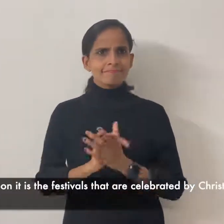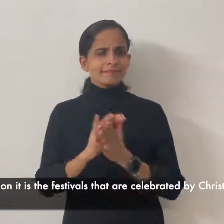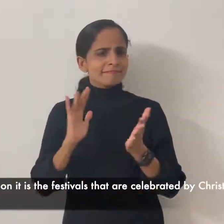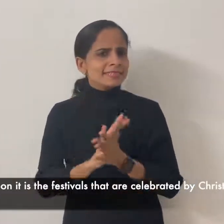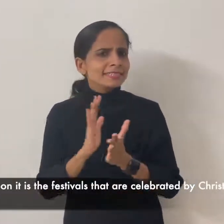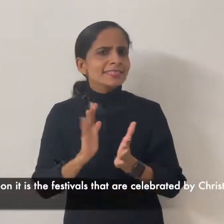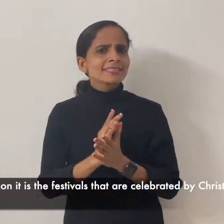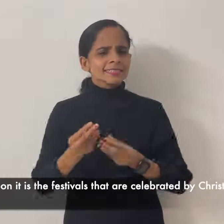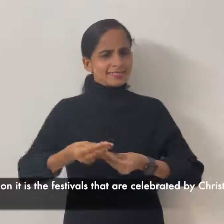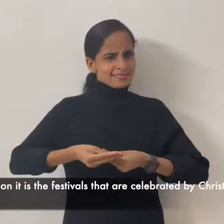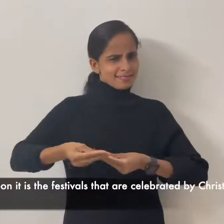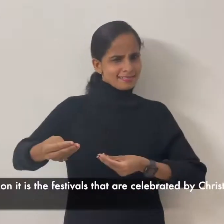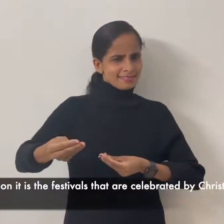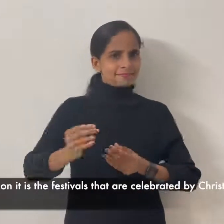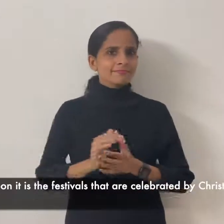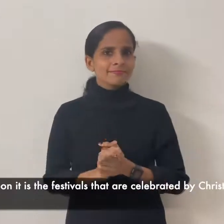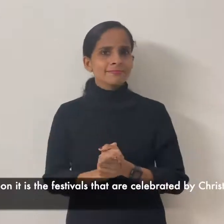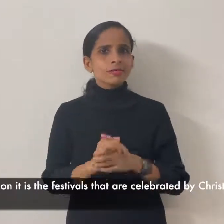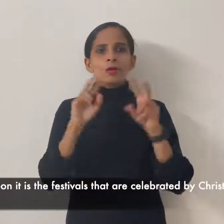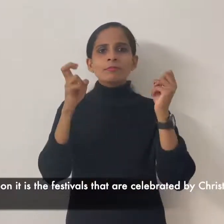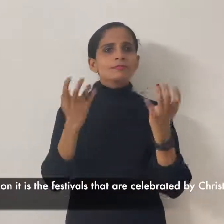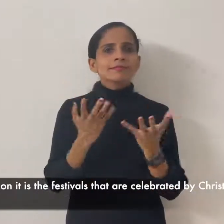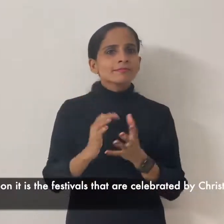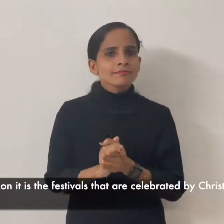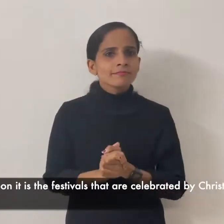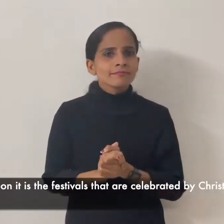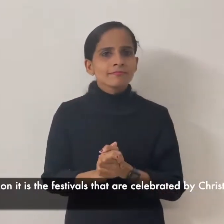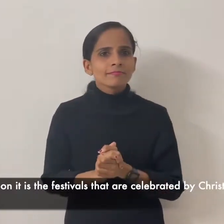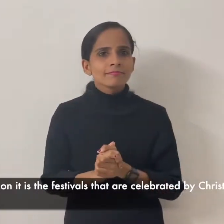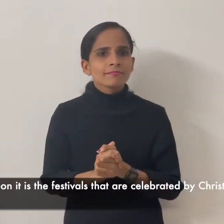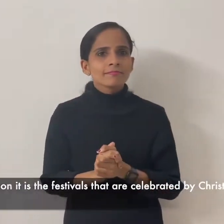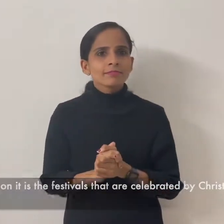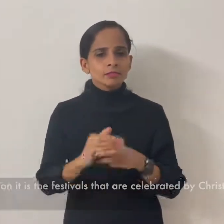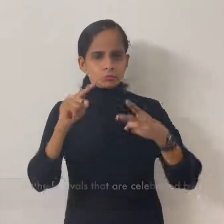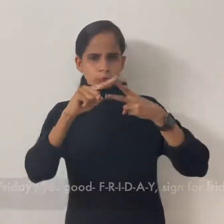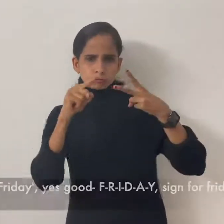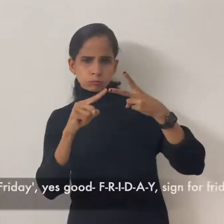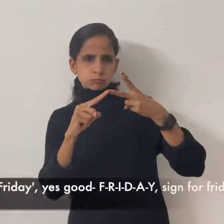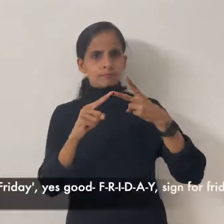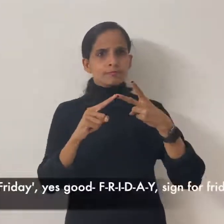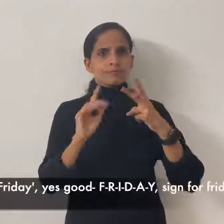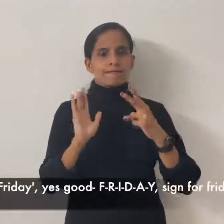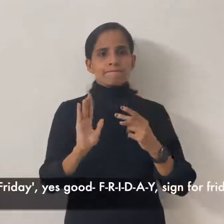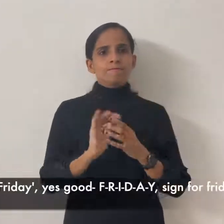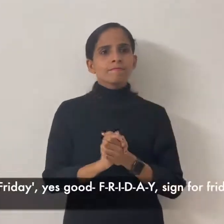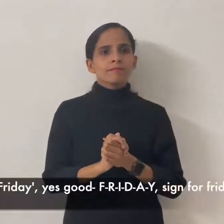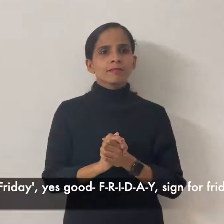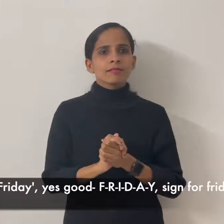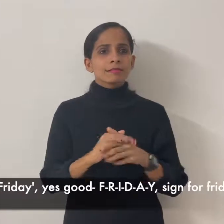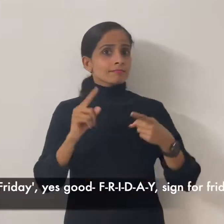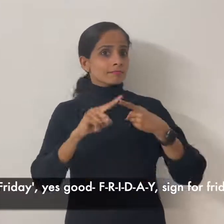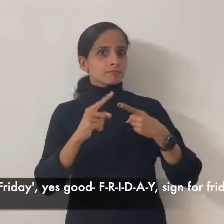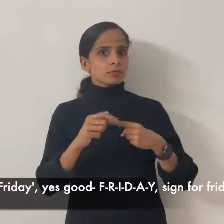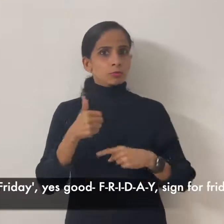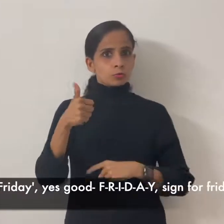it's the festivals that are celebrated by Christians. One is called Good Friday.